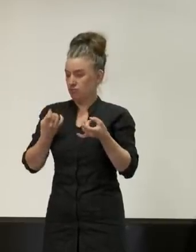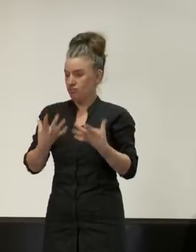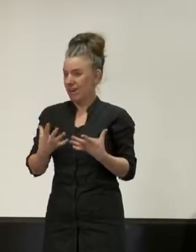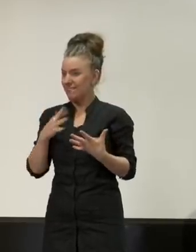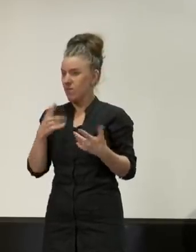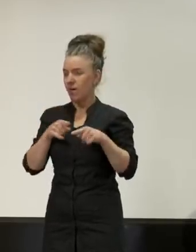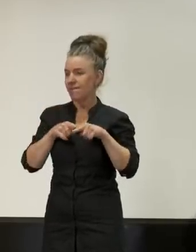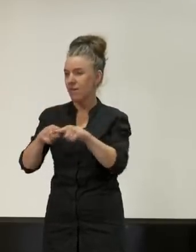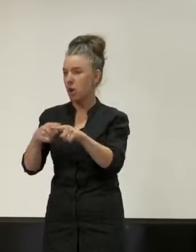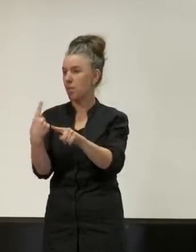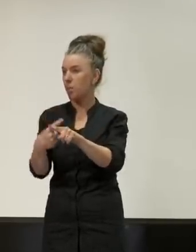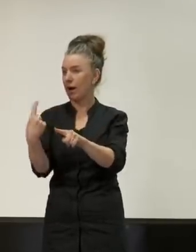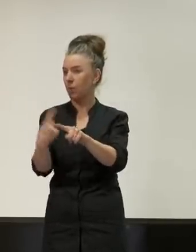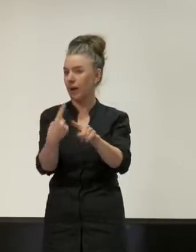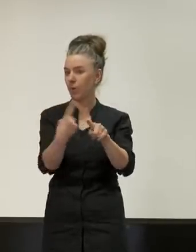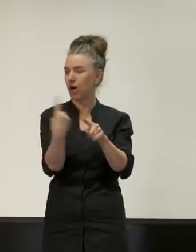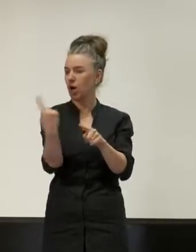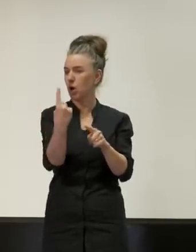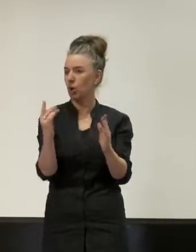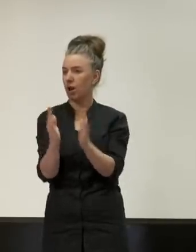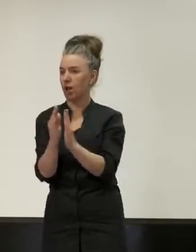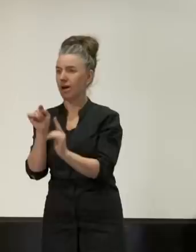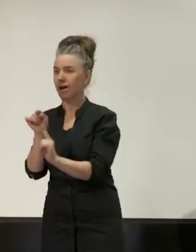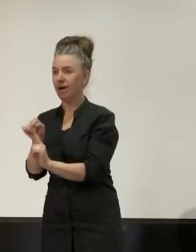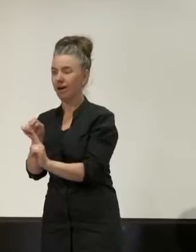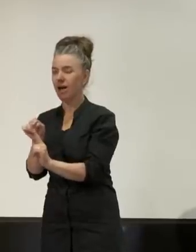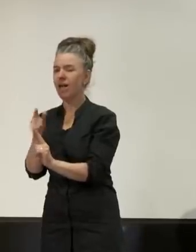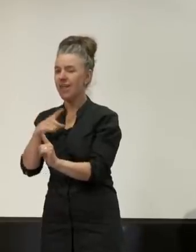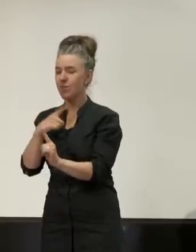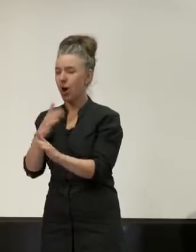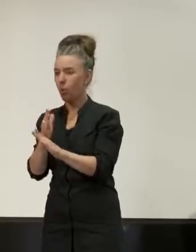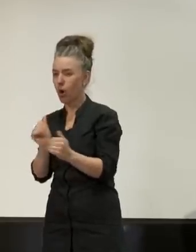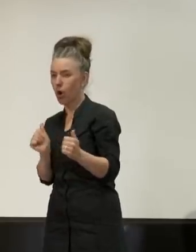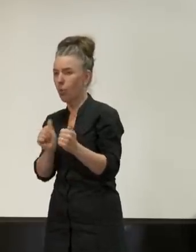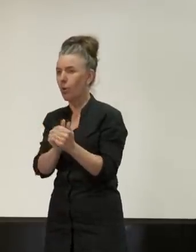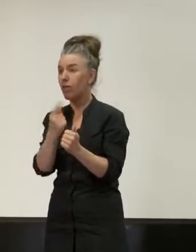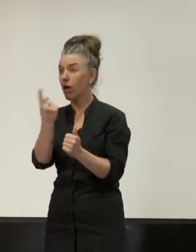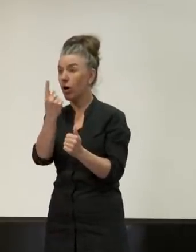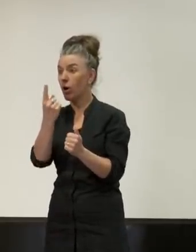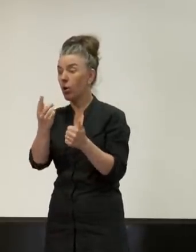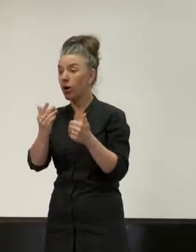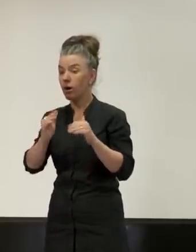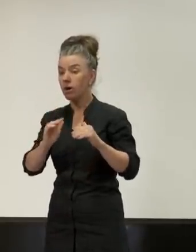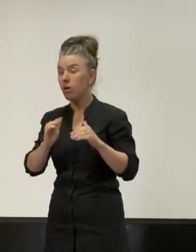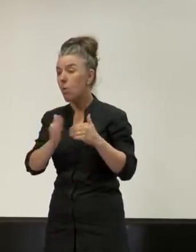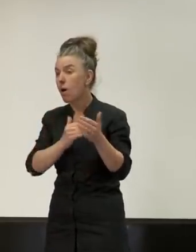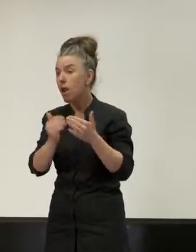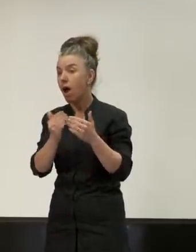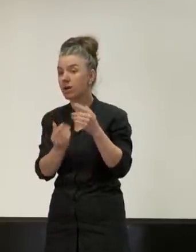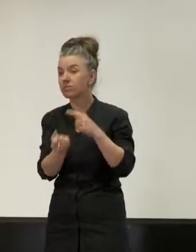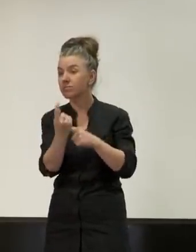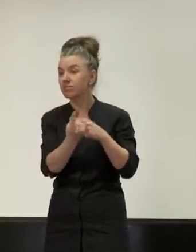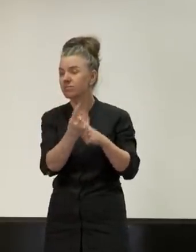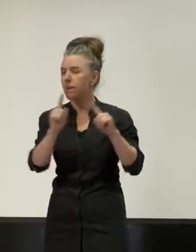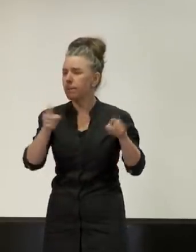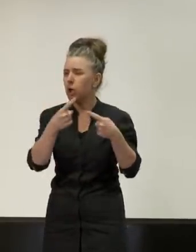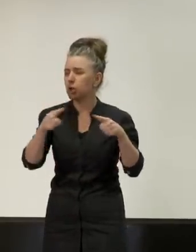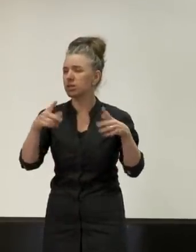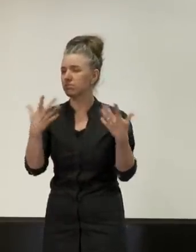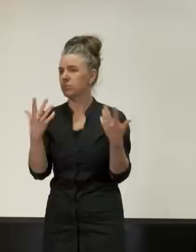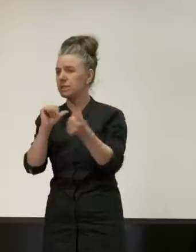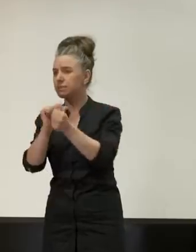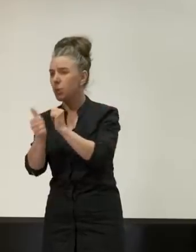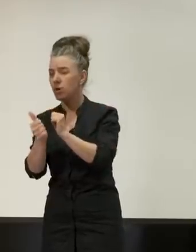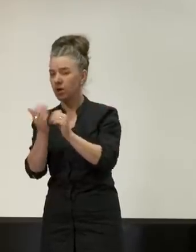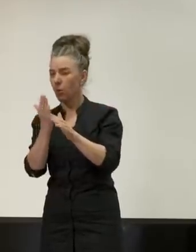to contact trace successfully, which is why we want to work alongside those who put on events, large-scale sporting events, music events, work with ticketing